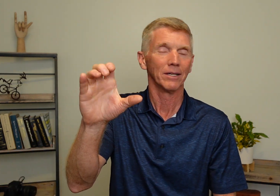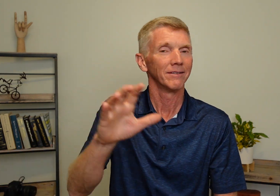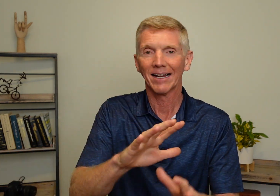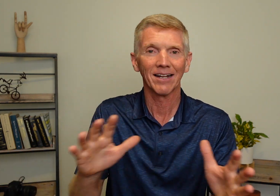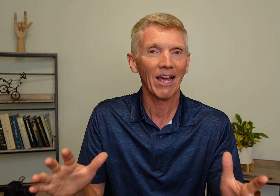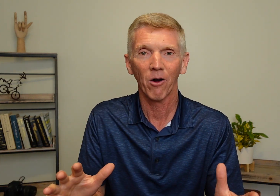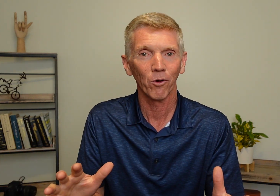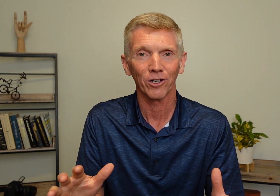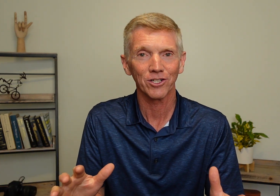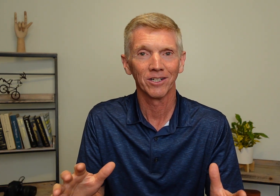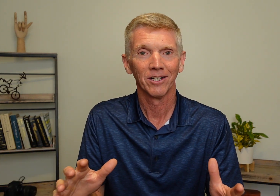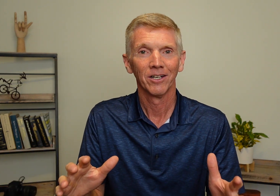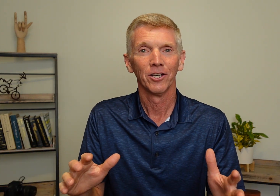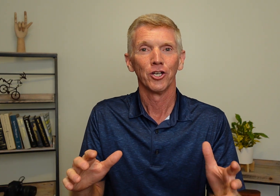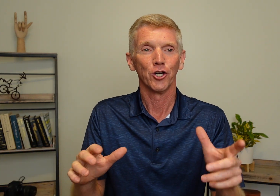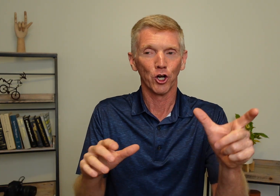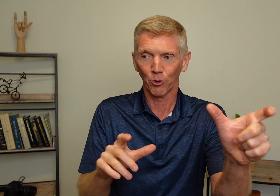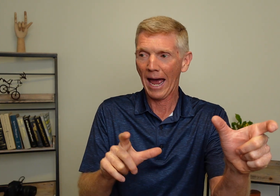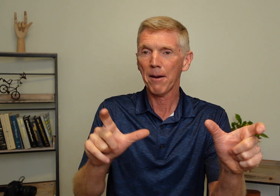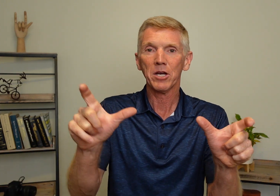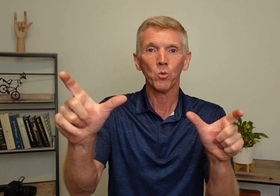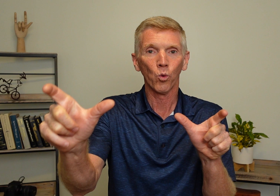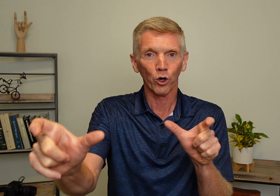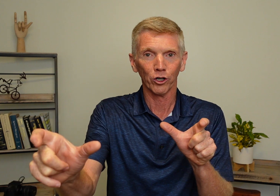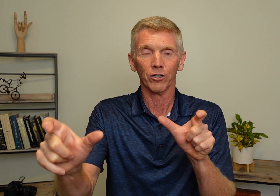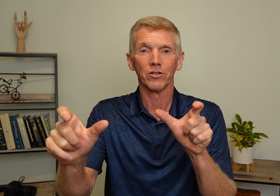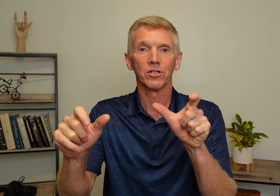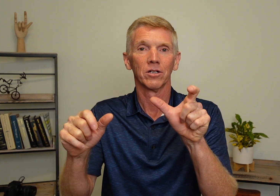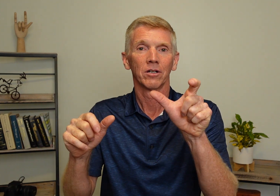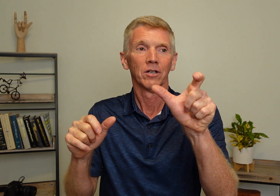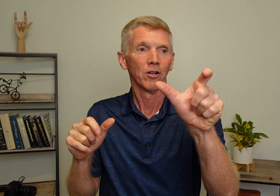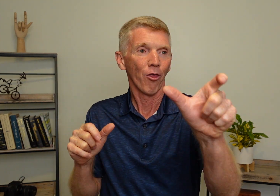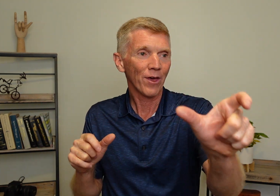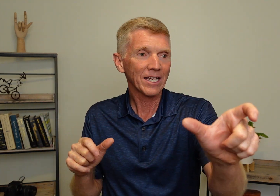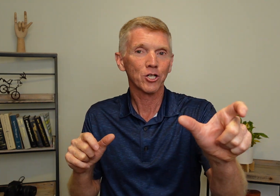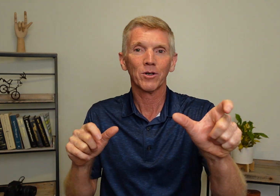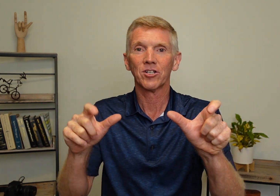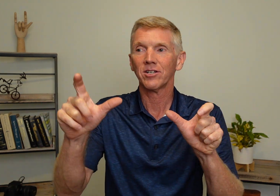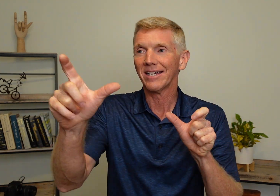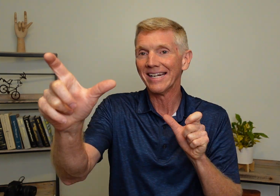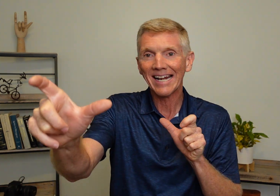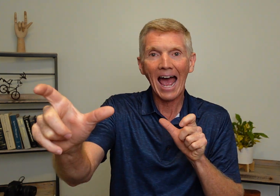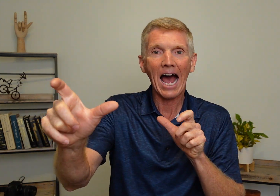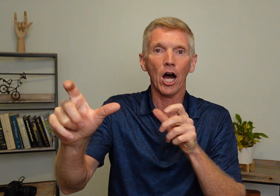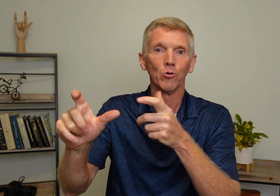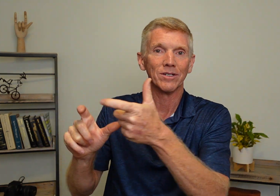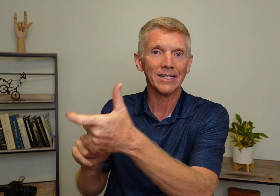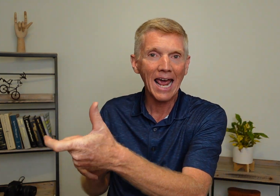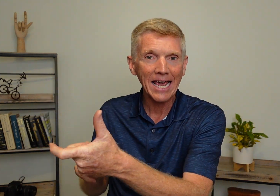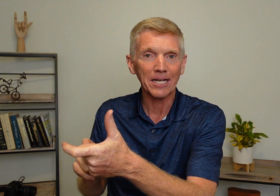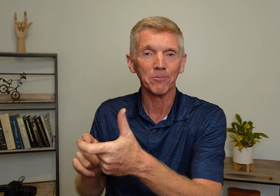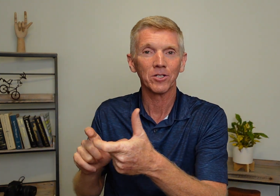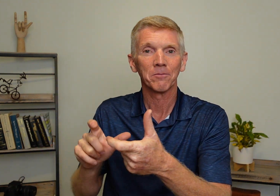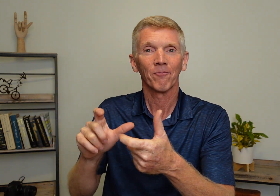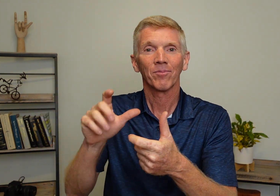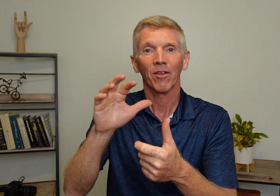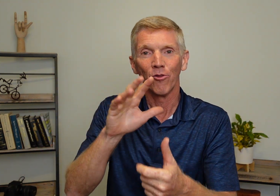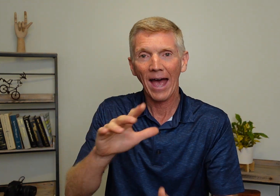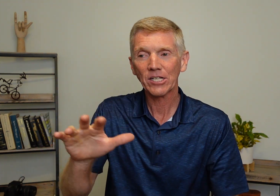That's not how it works. You're grabbing words, things you can see, nouns, names. That's what